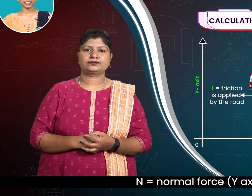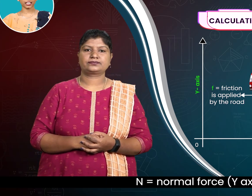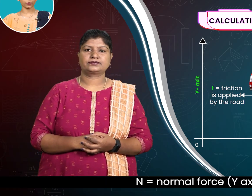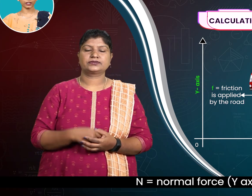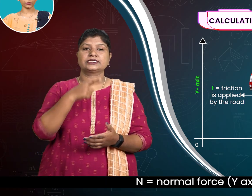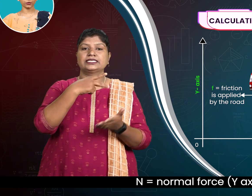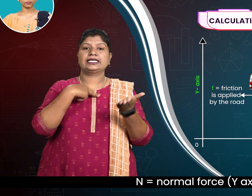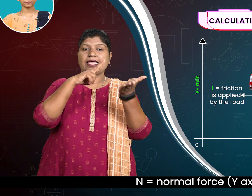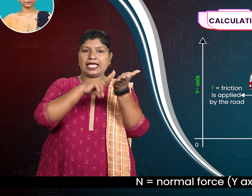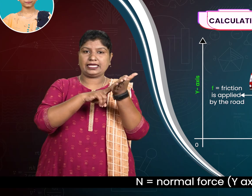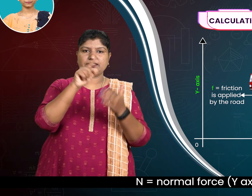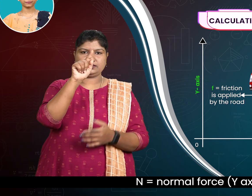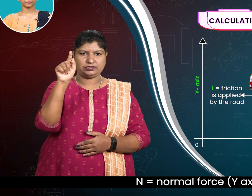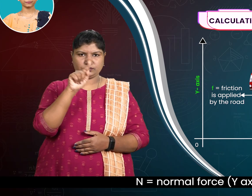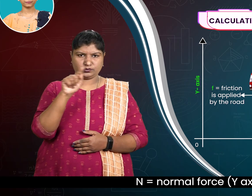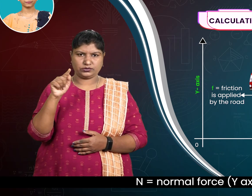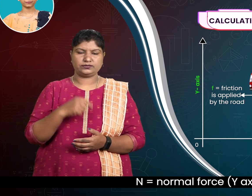N is equal to